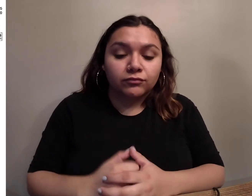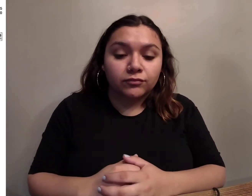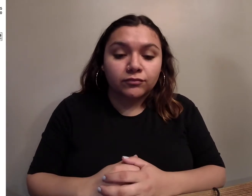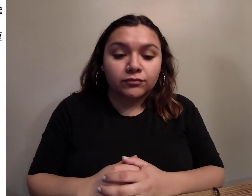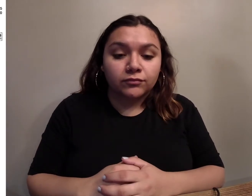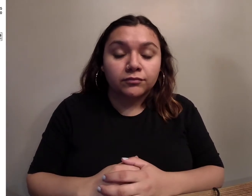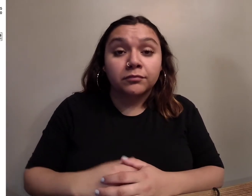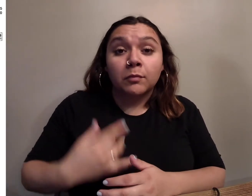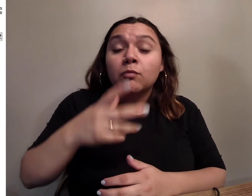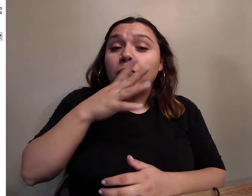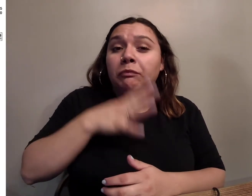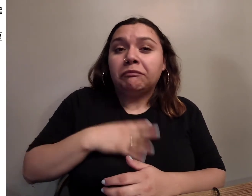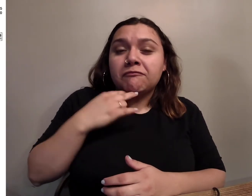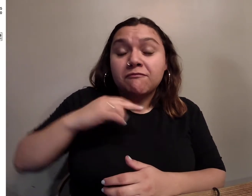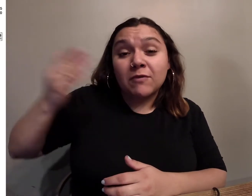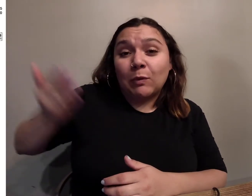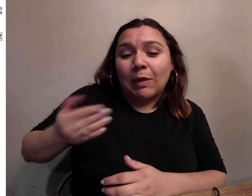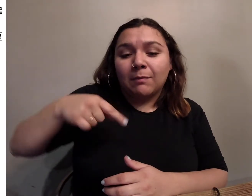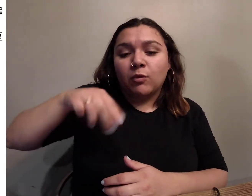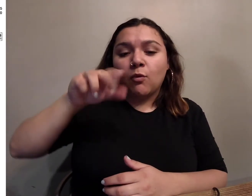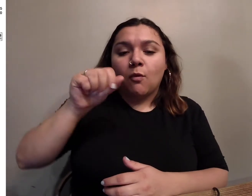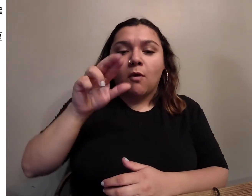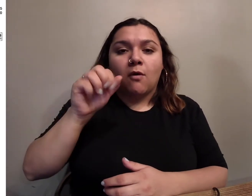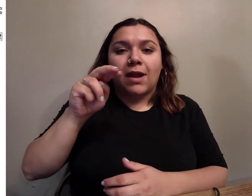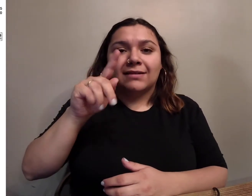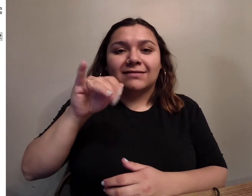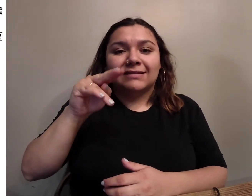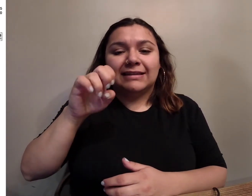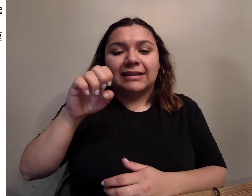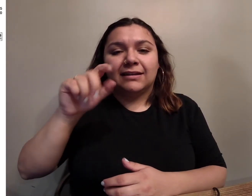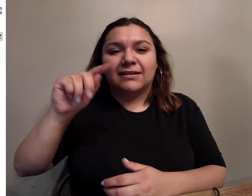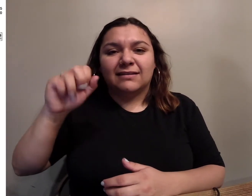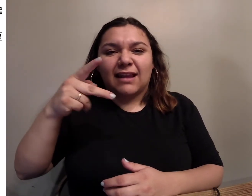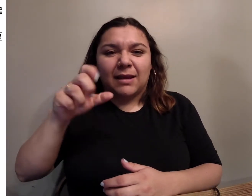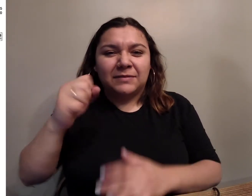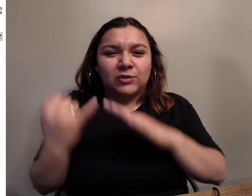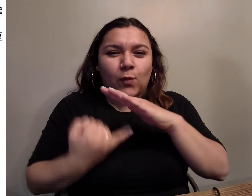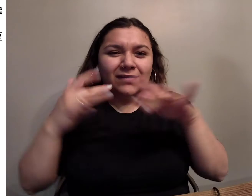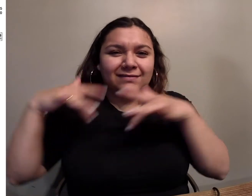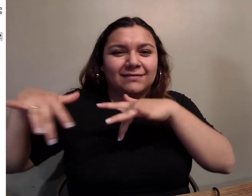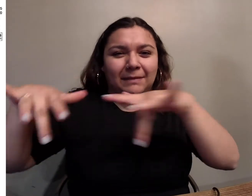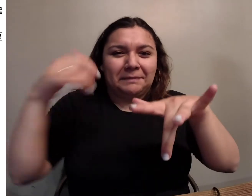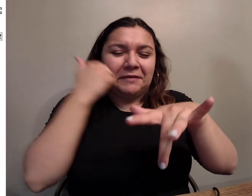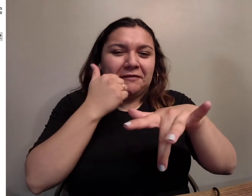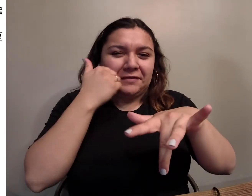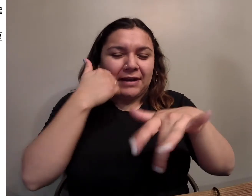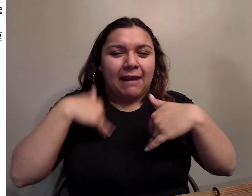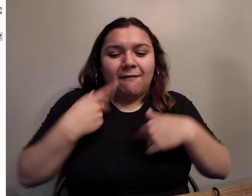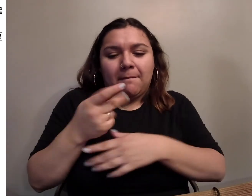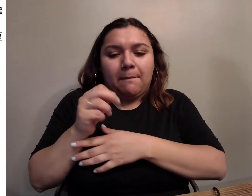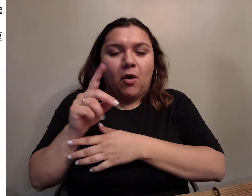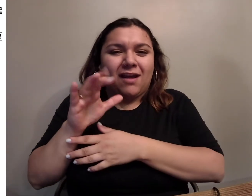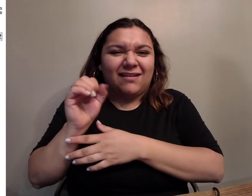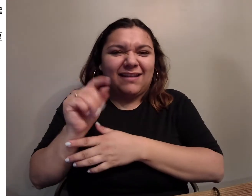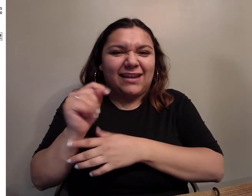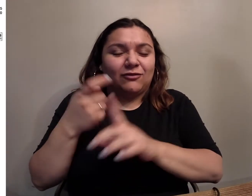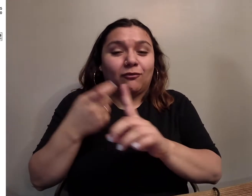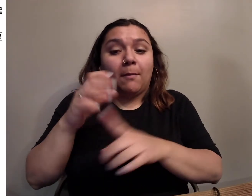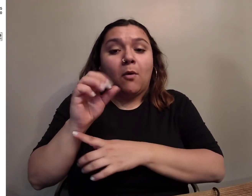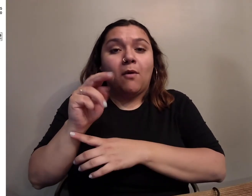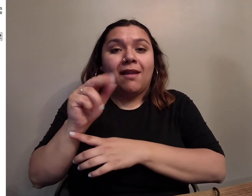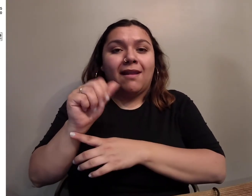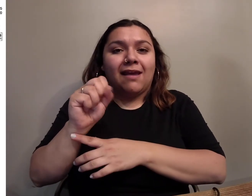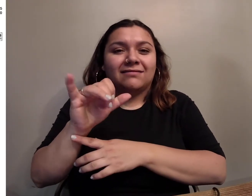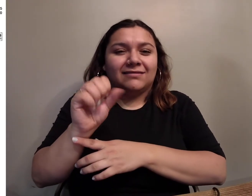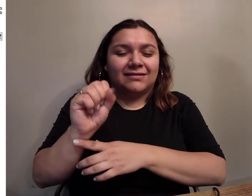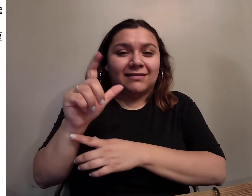Welcome to the Quarantine Tapes, a daily podcast from Onassis, LA and dublab. Hosted by Paul Holdengräber, this series chronicles